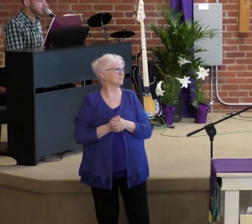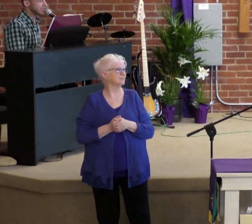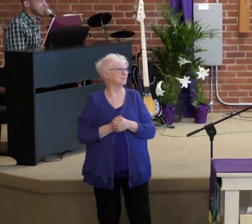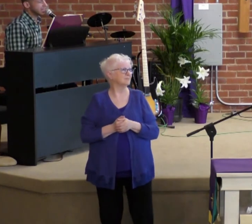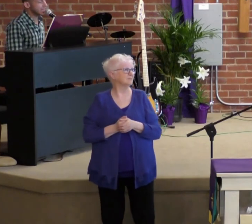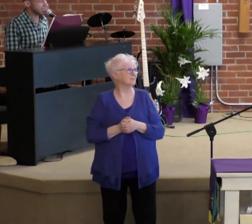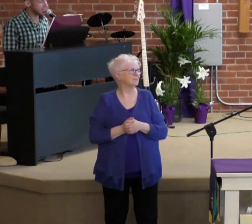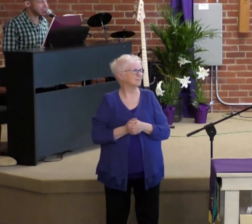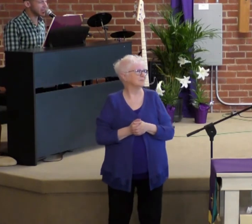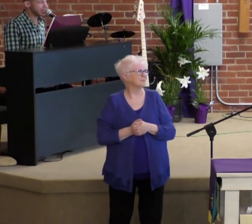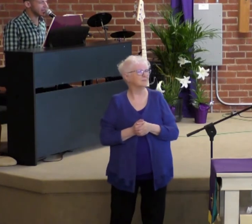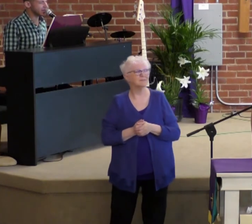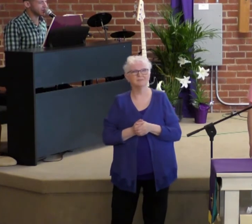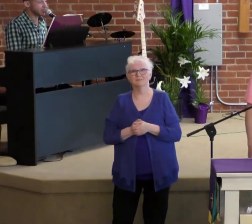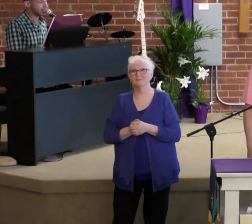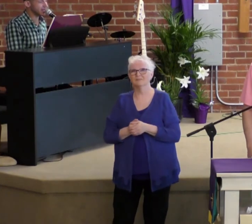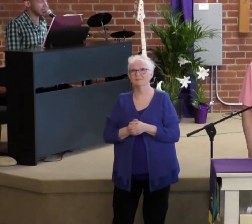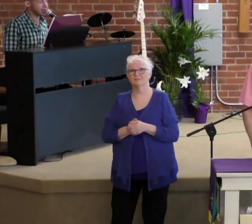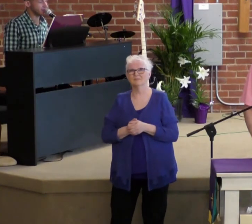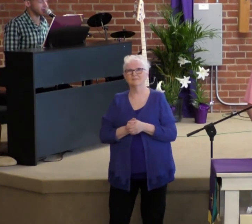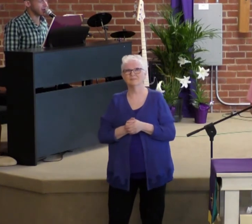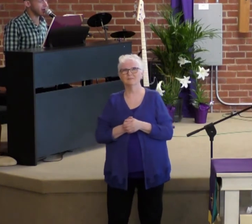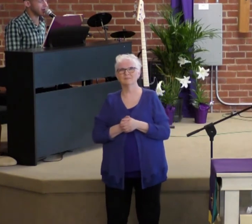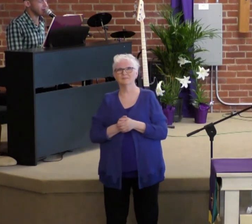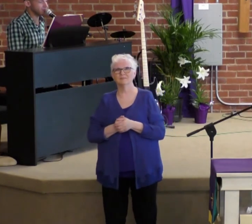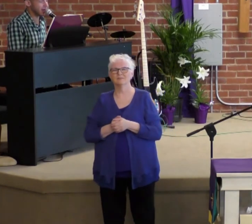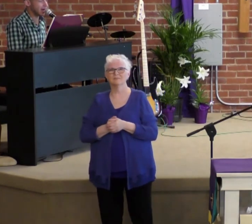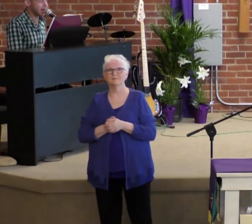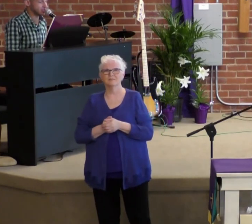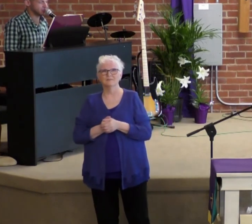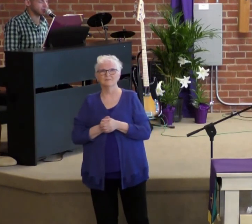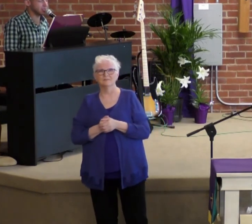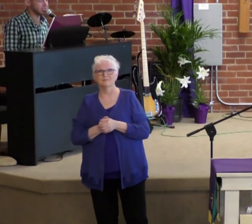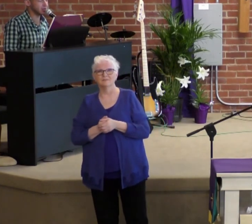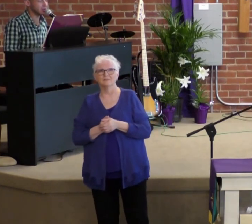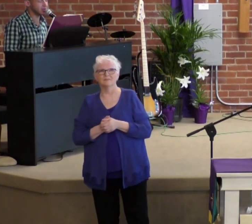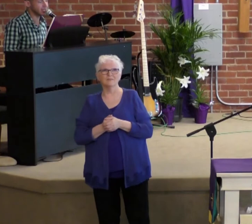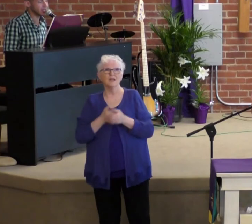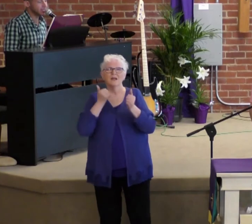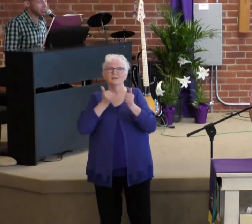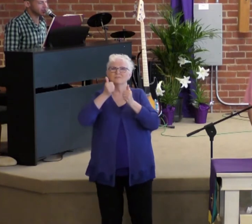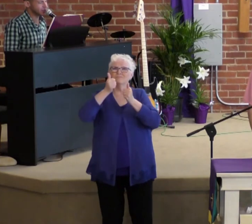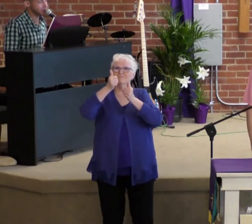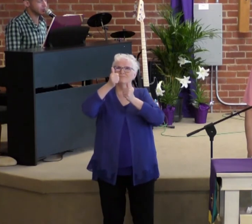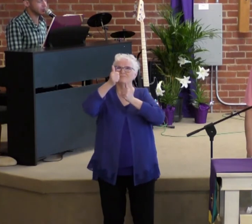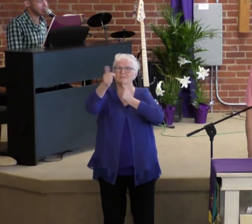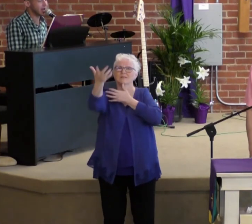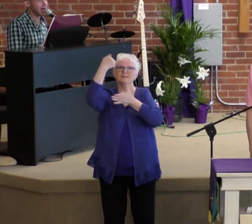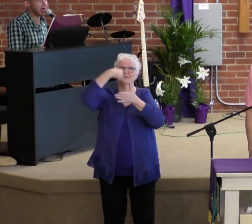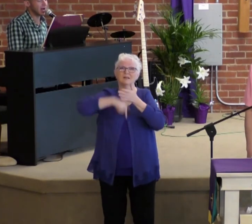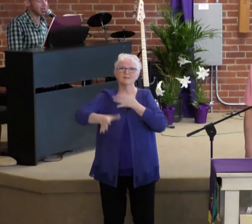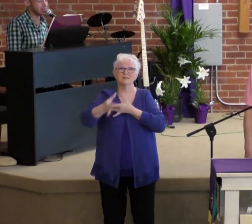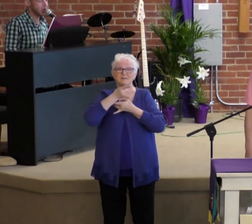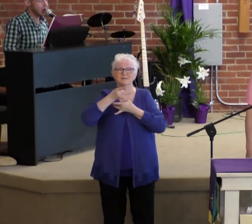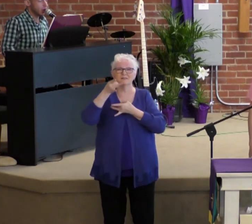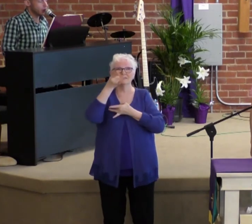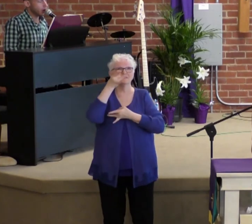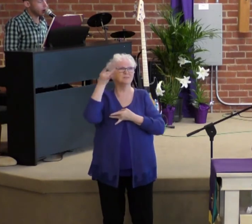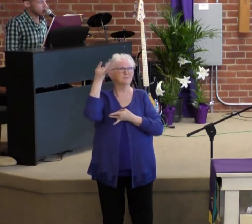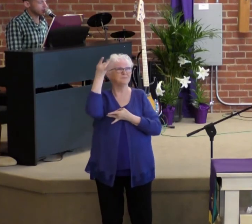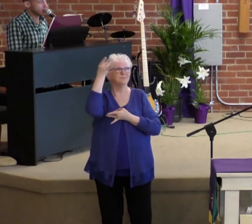Far away in the depth of my spirit